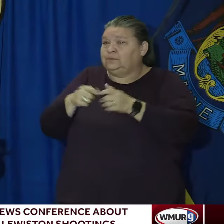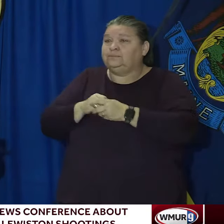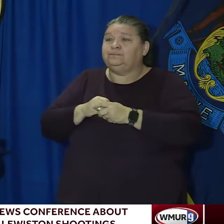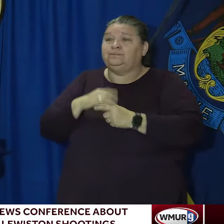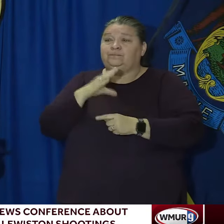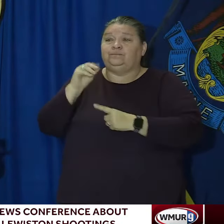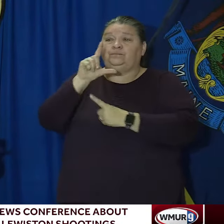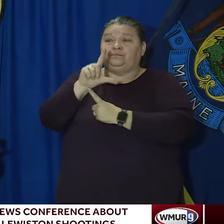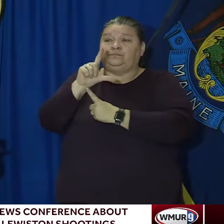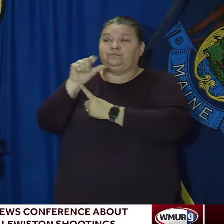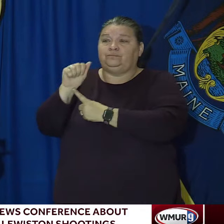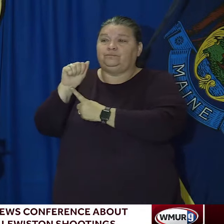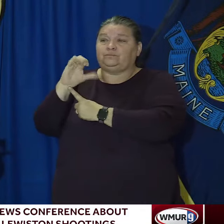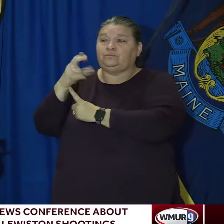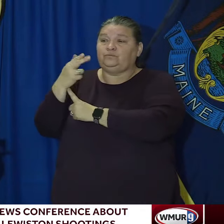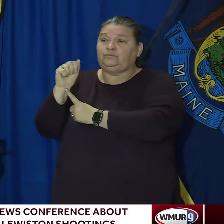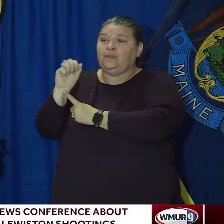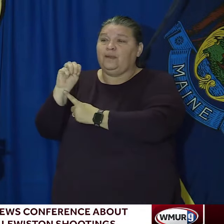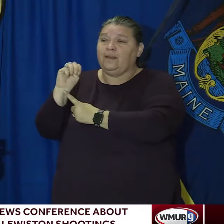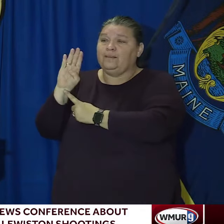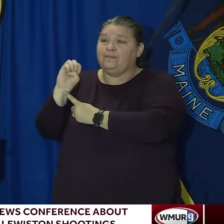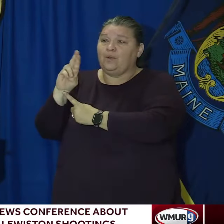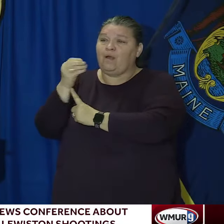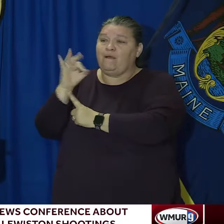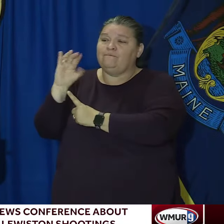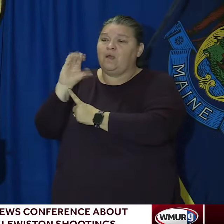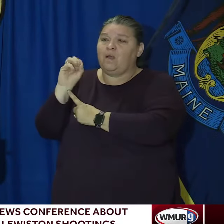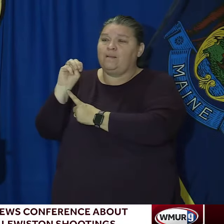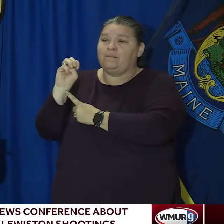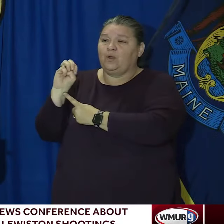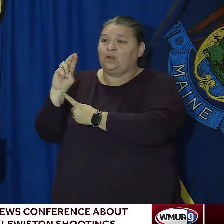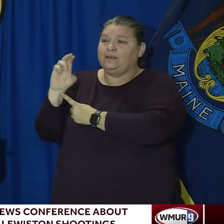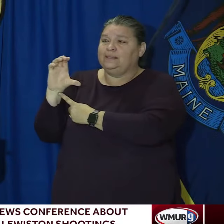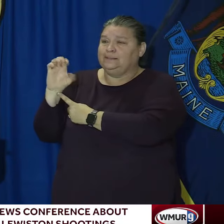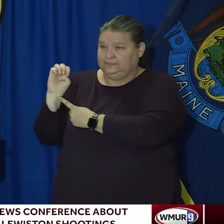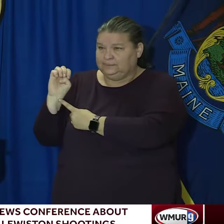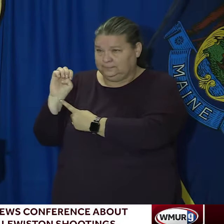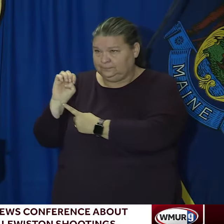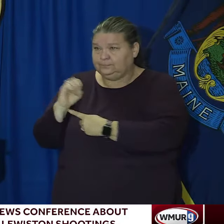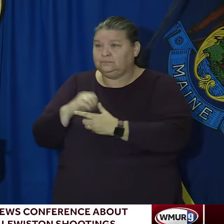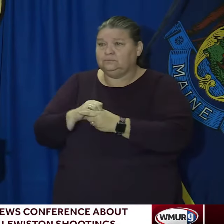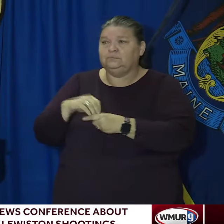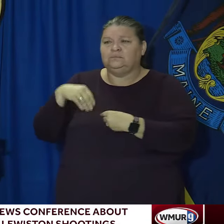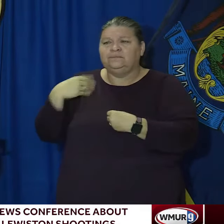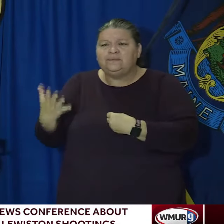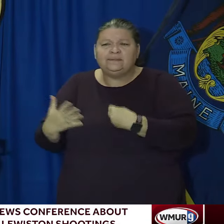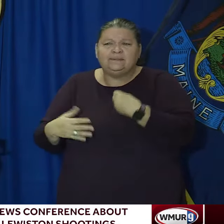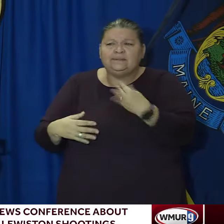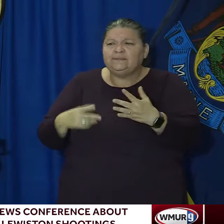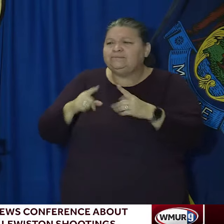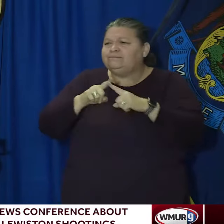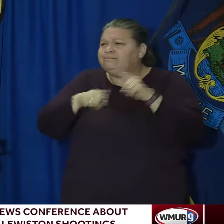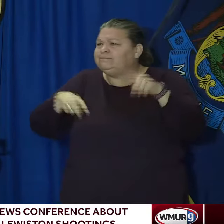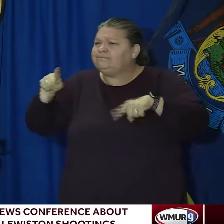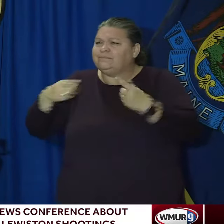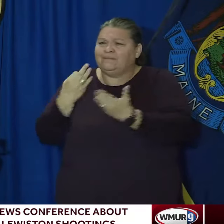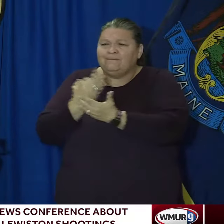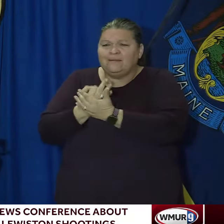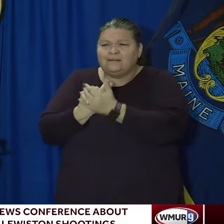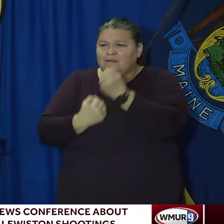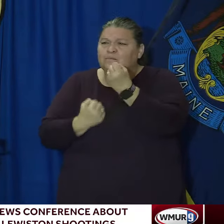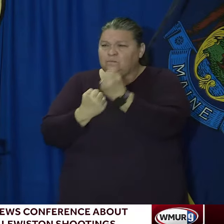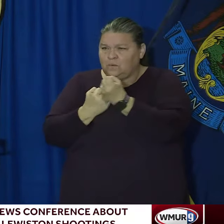Commerce to access any financial support that may be available to help those businesses